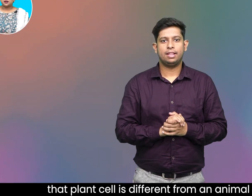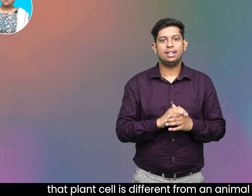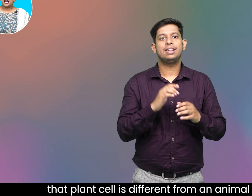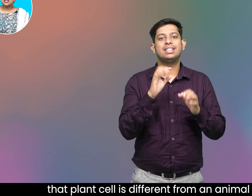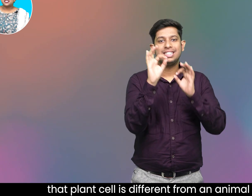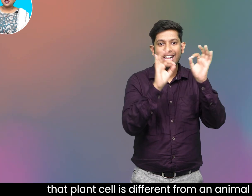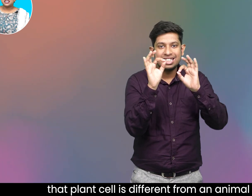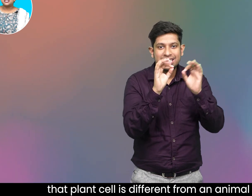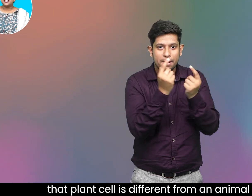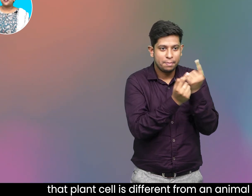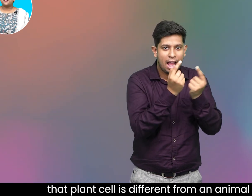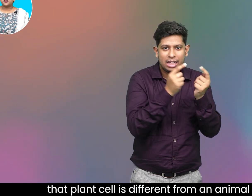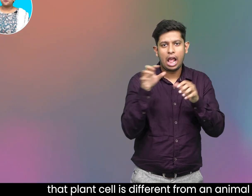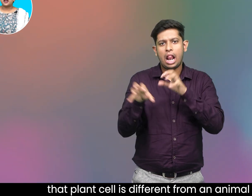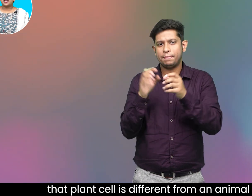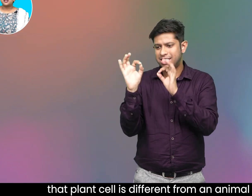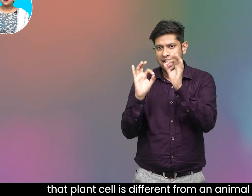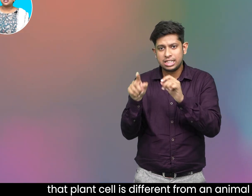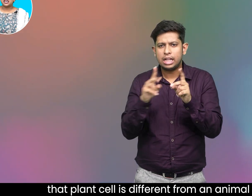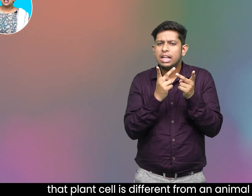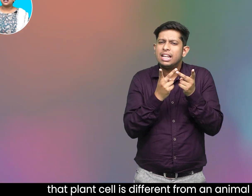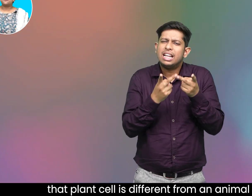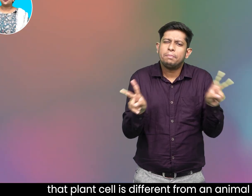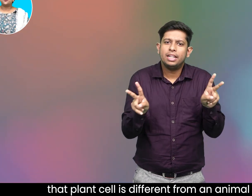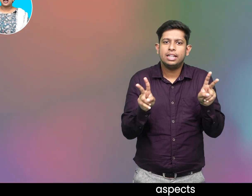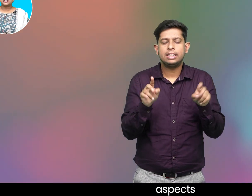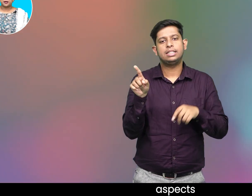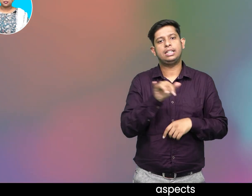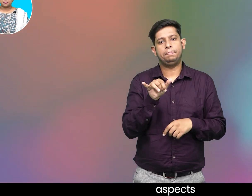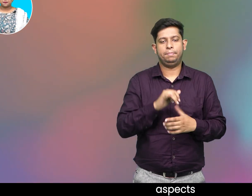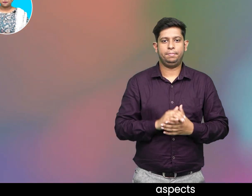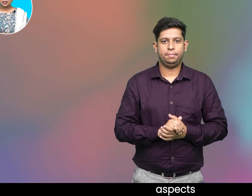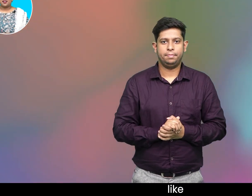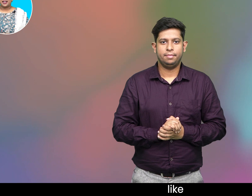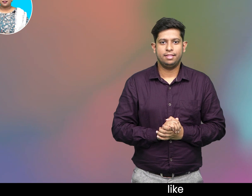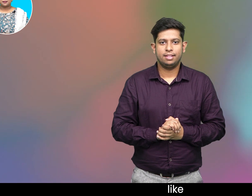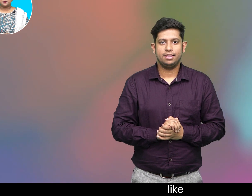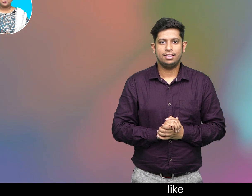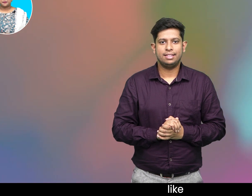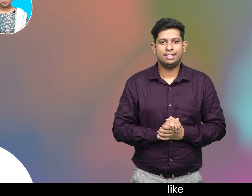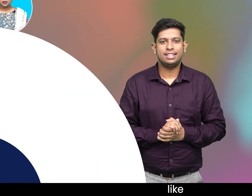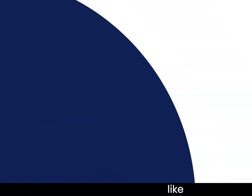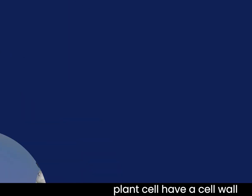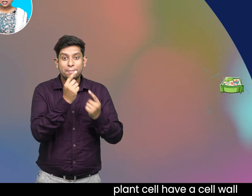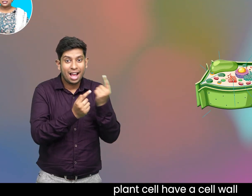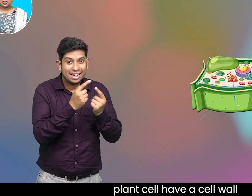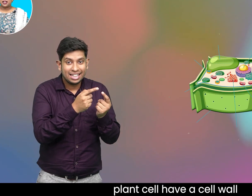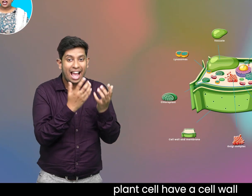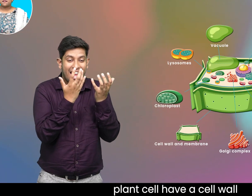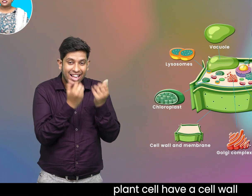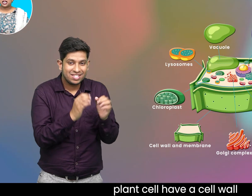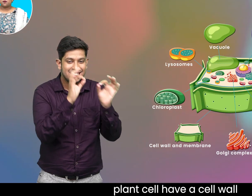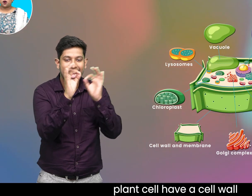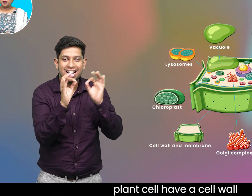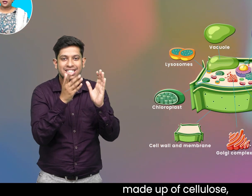that plant cell is different from an animal cell in few aspects. Like, plant cell